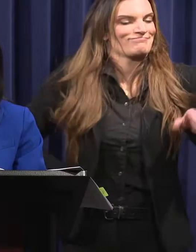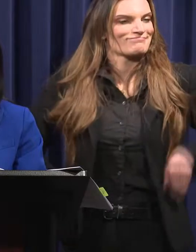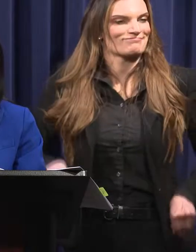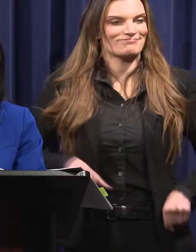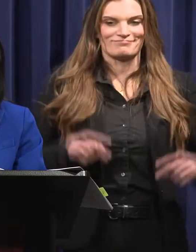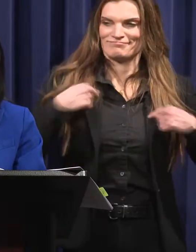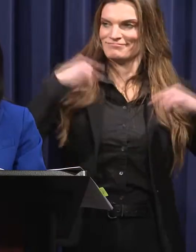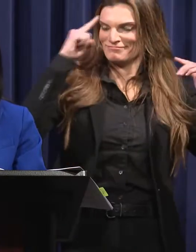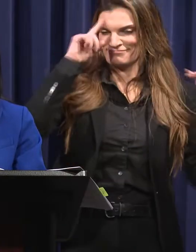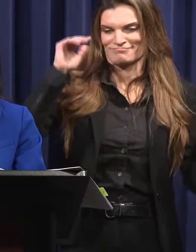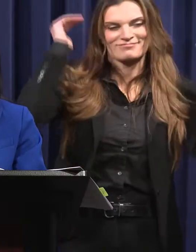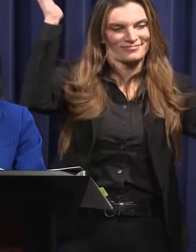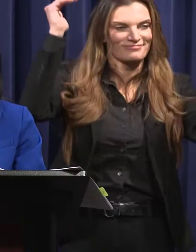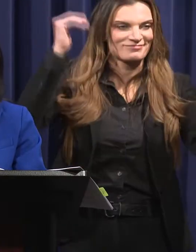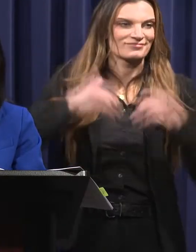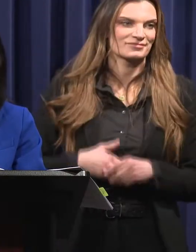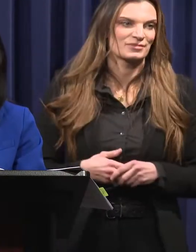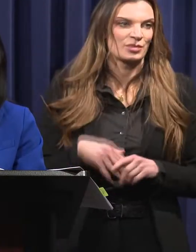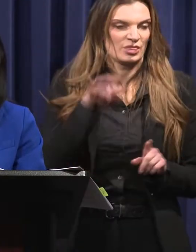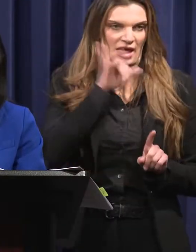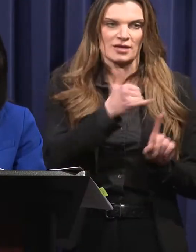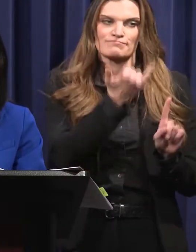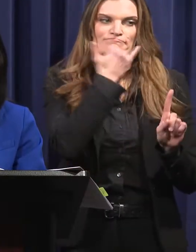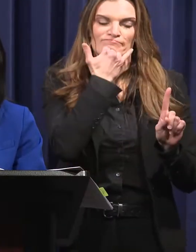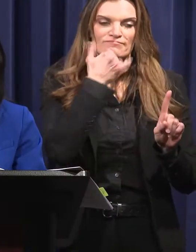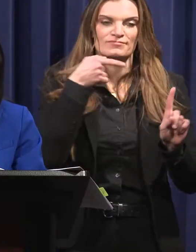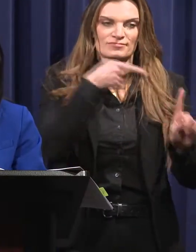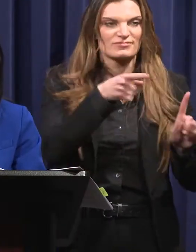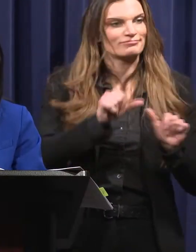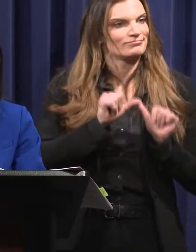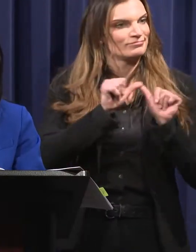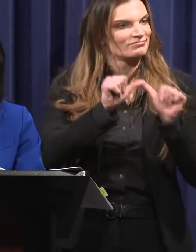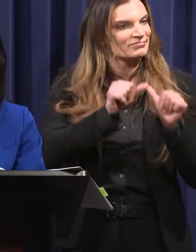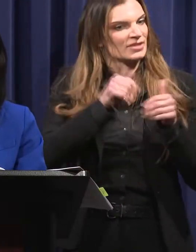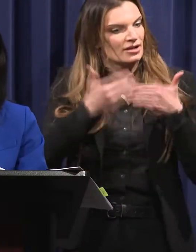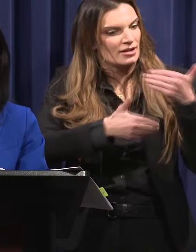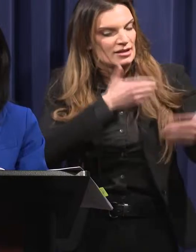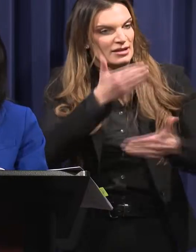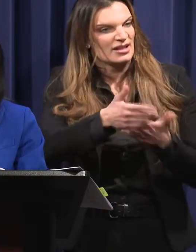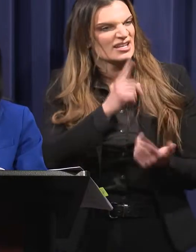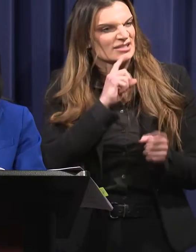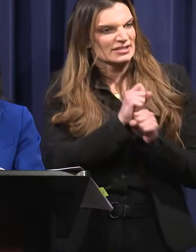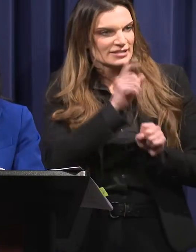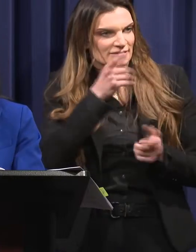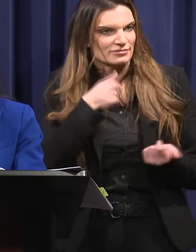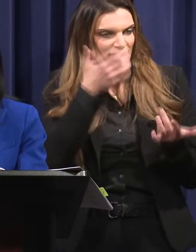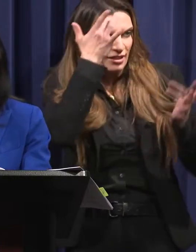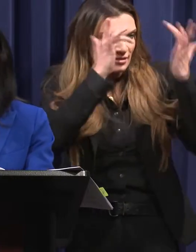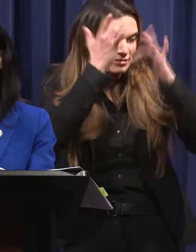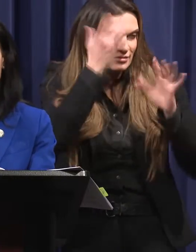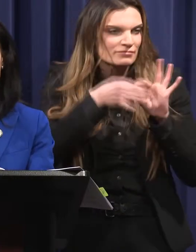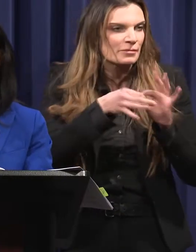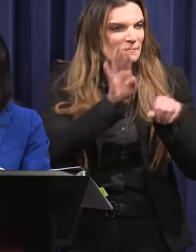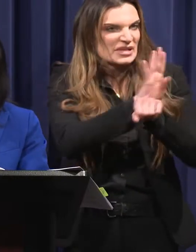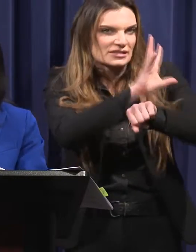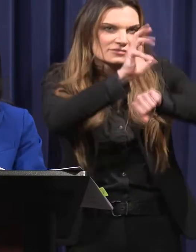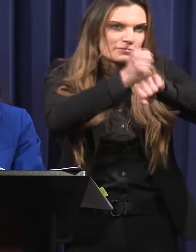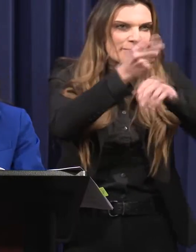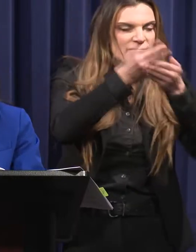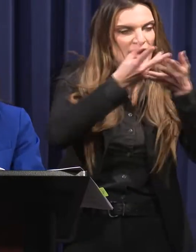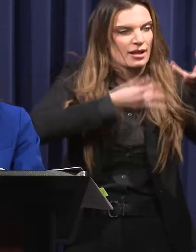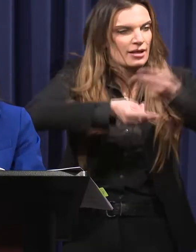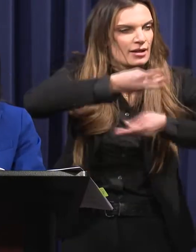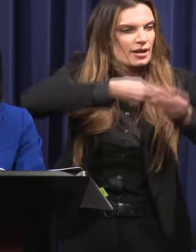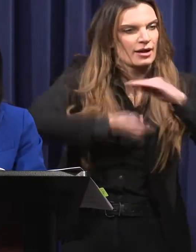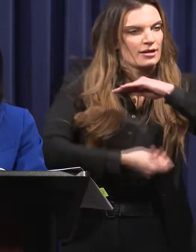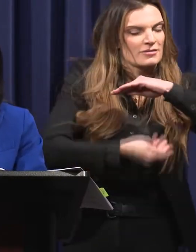repeated pattern of illegal activity, a continuing criminal enterprise. And under the shade allowed through Michigan's current campaign finance